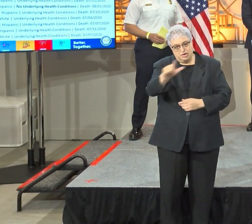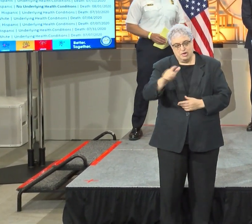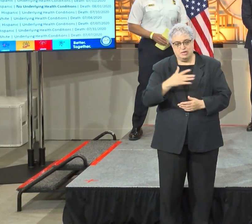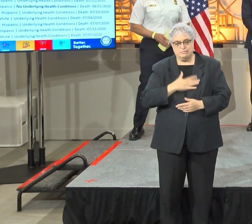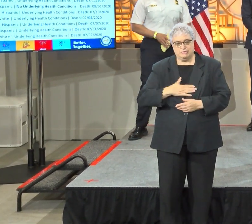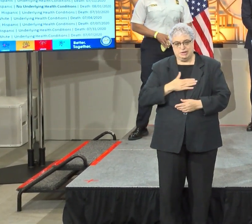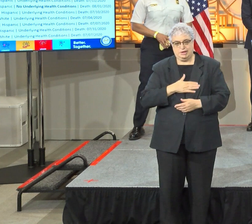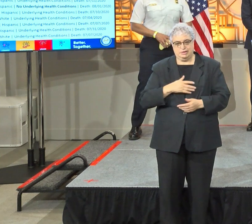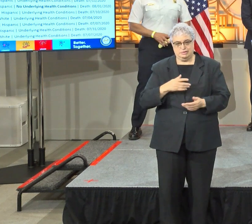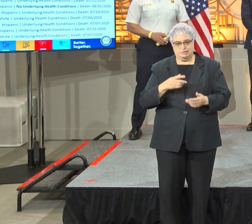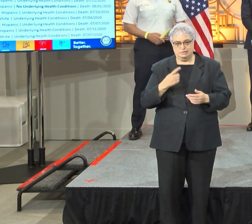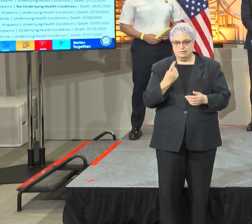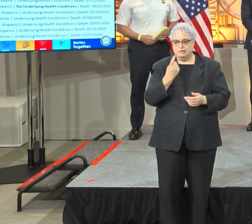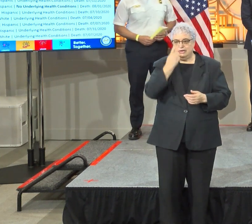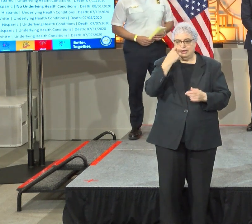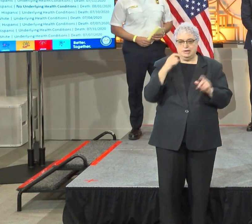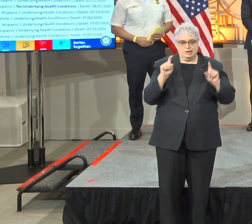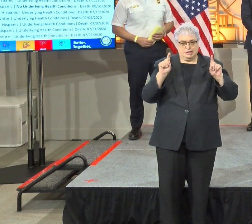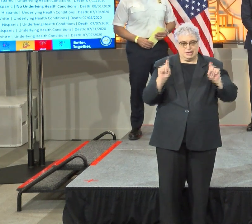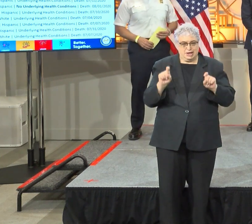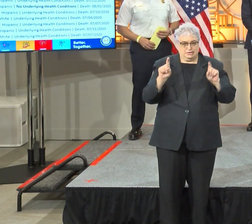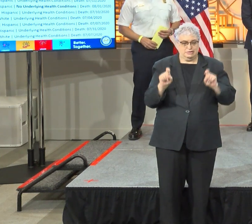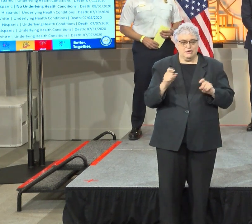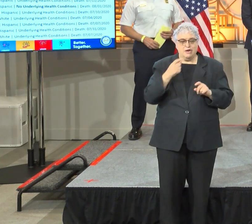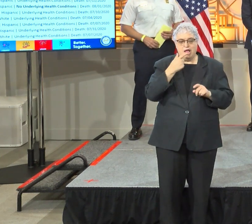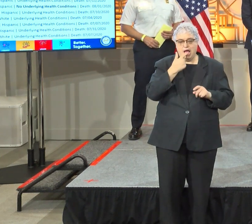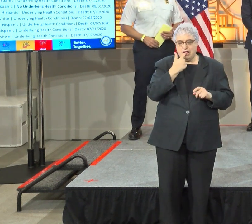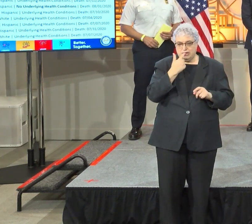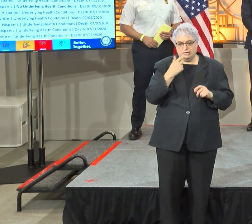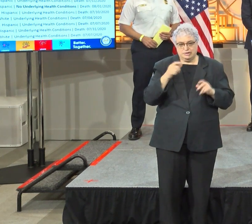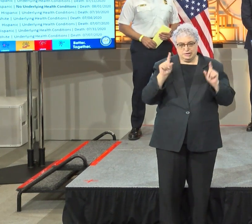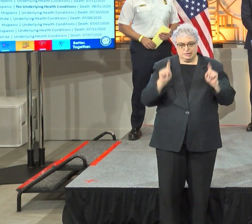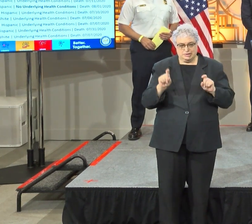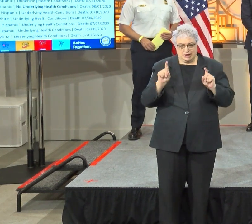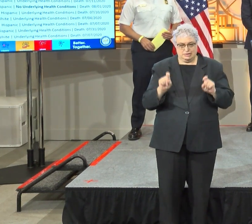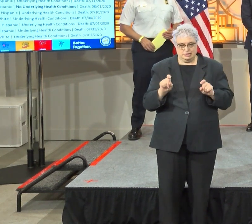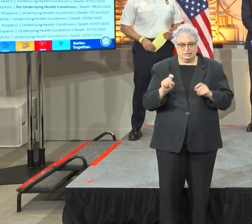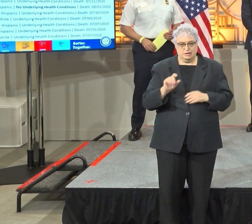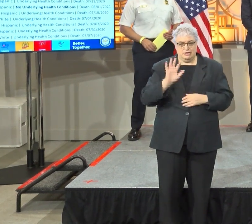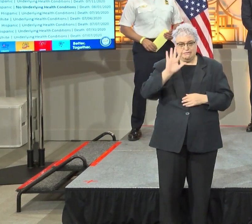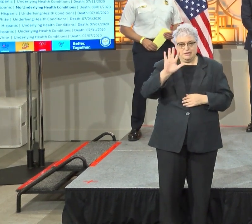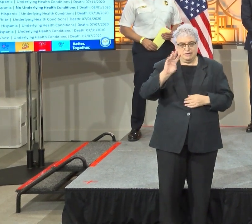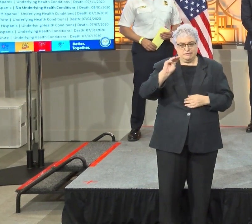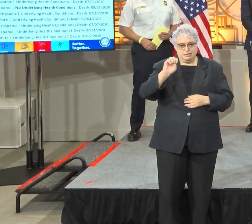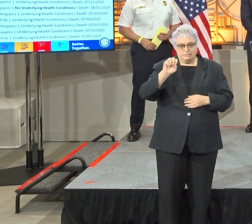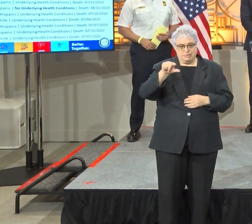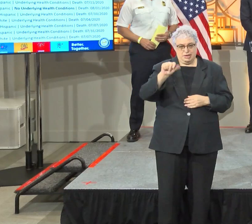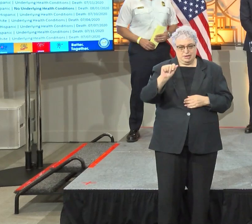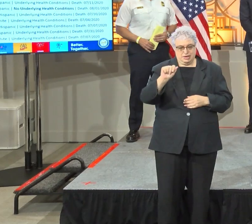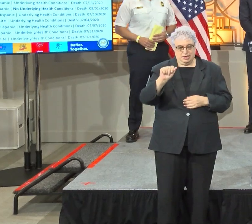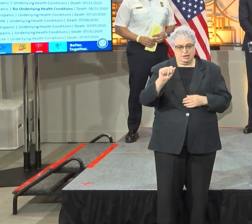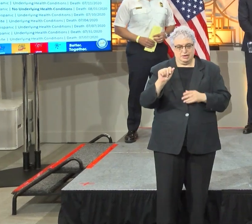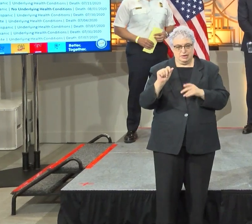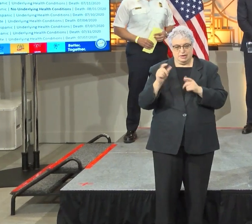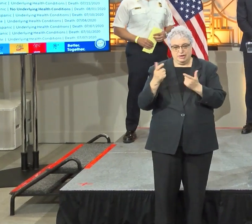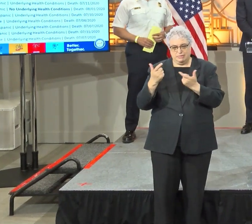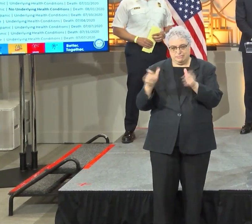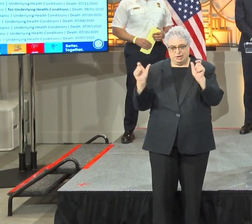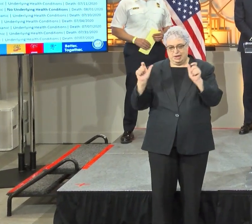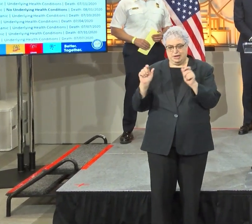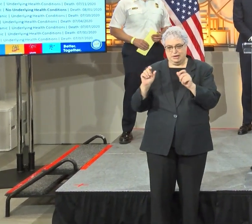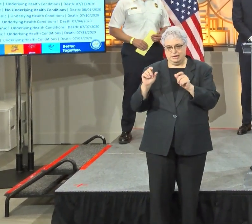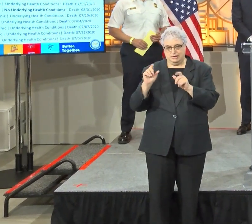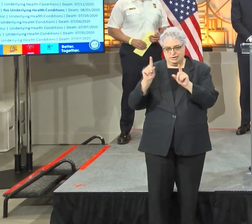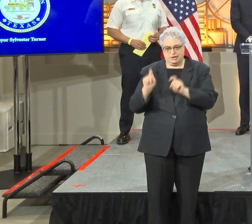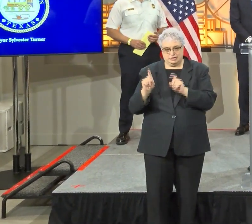tested. There are plenty of testing sites in the Houston area, 5 mega testing sites, 15 other additional testing